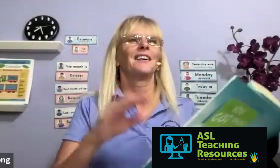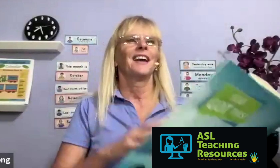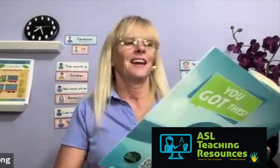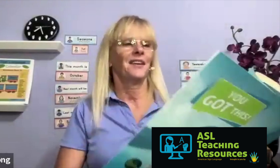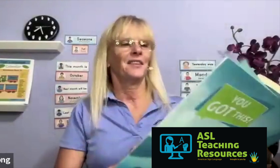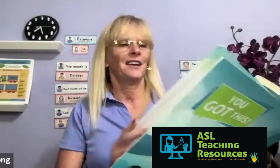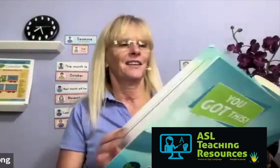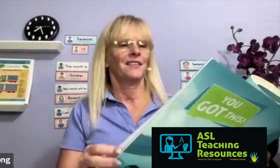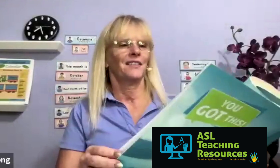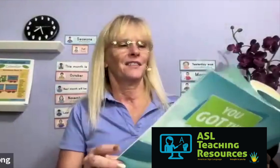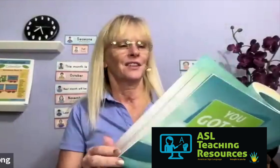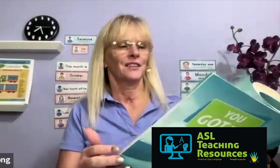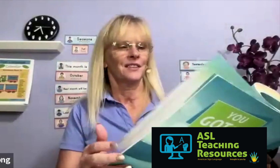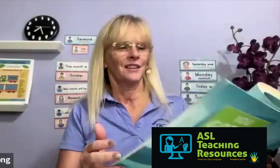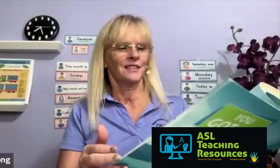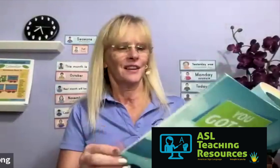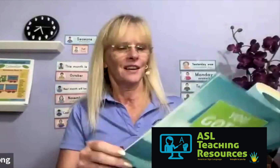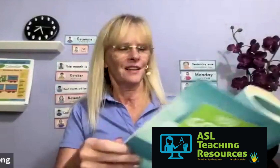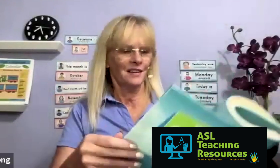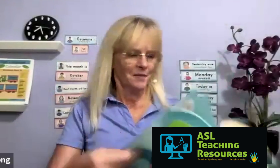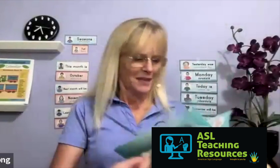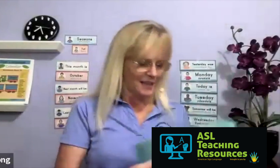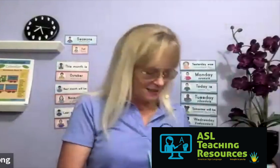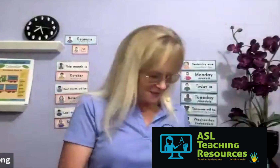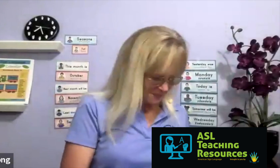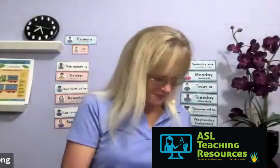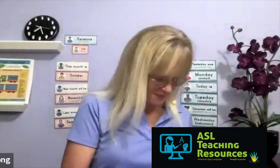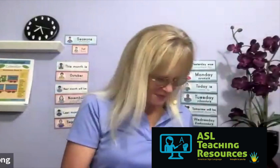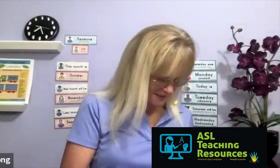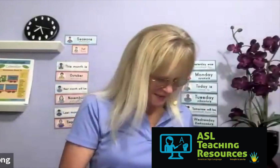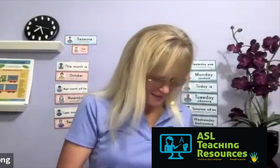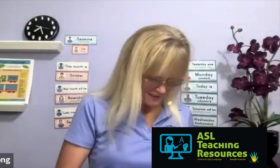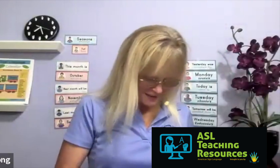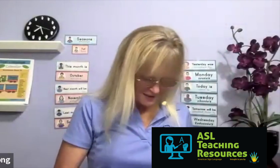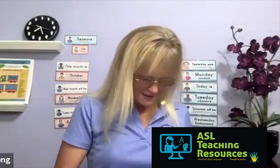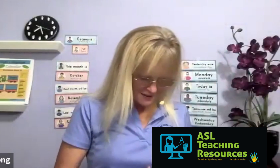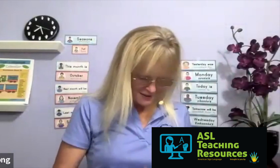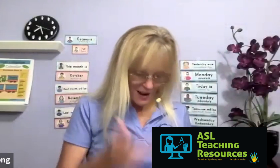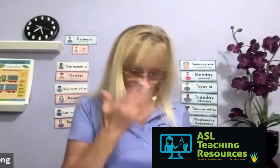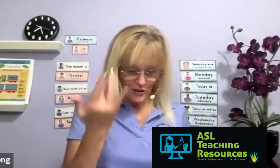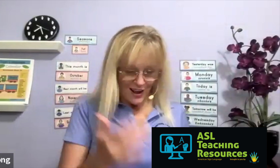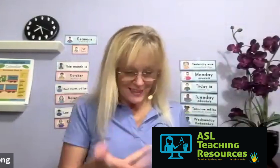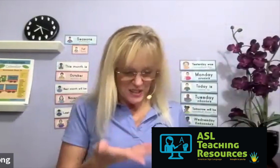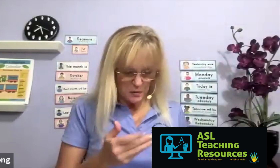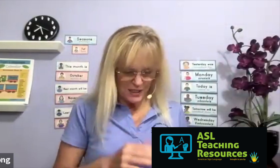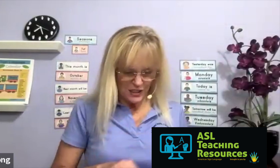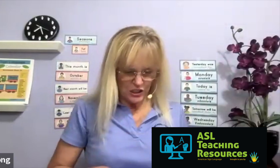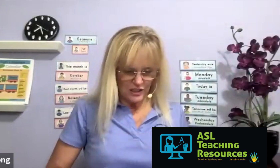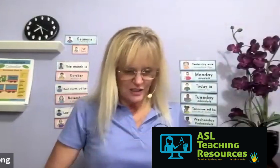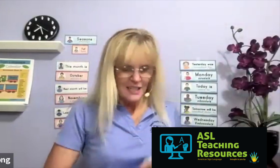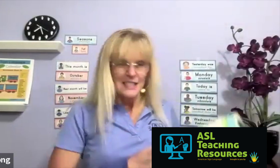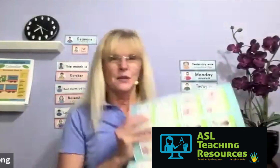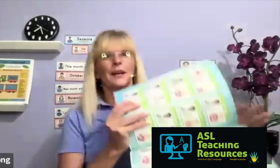Okay, here we go. Da, da, da, da. Let me get it. I forgot these were here. So we